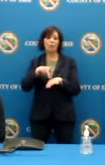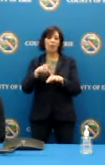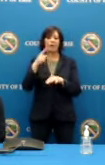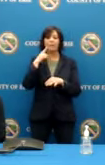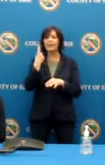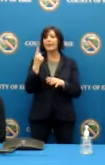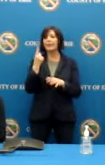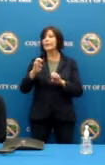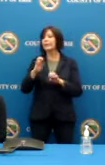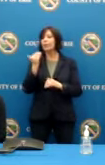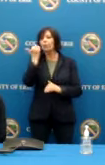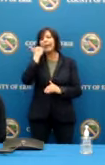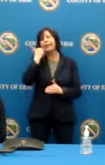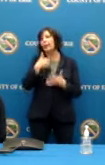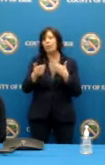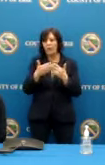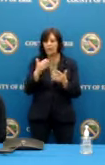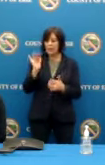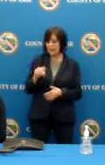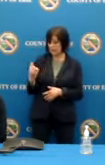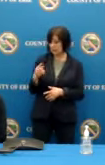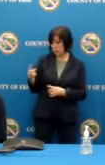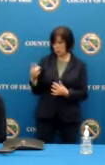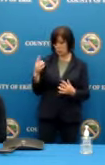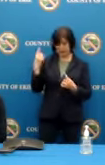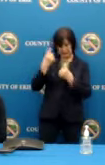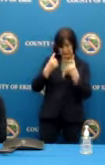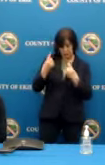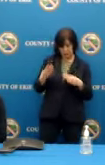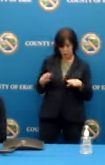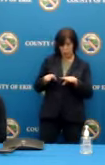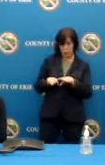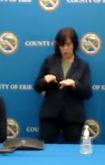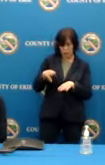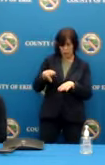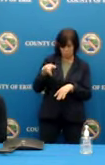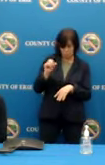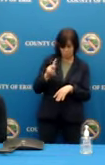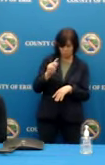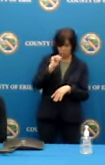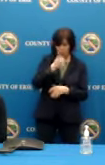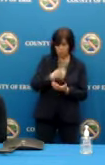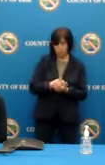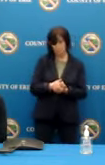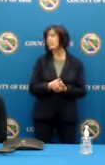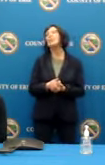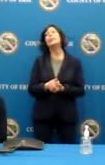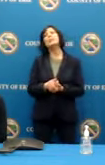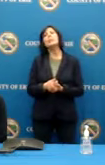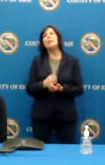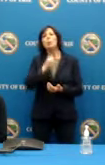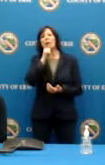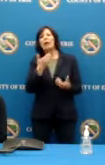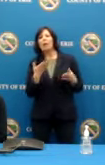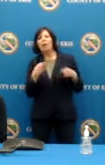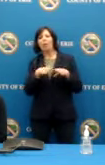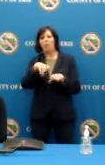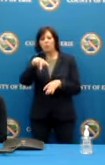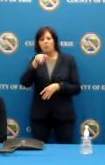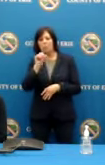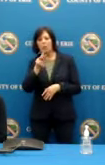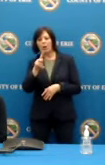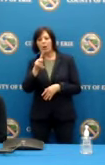picnics or whatever else. Is that something that you guys are considering with Easter being tomorrow? We're not necessarily considering closing the parks, but